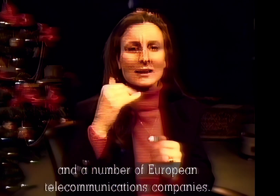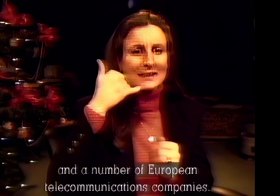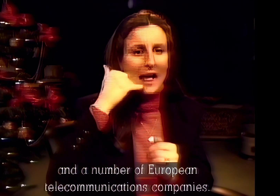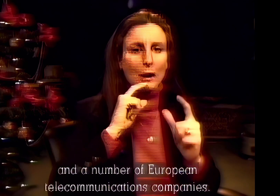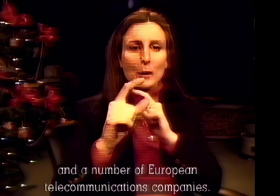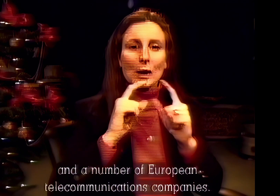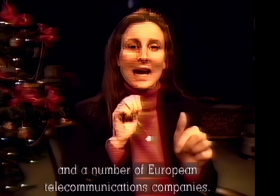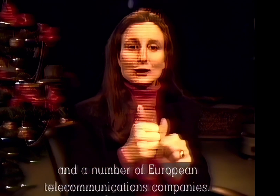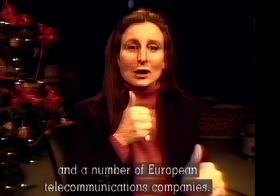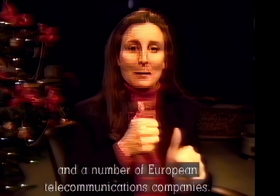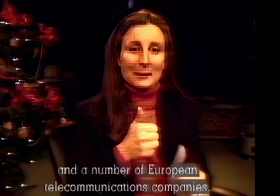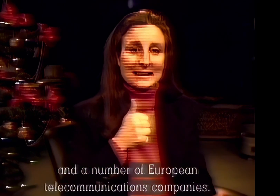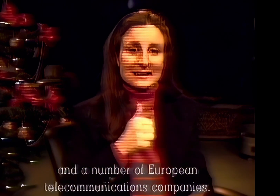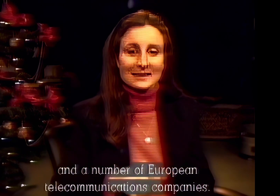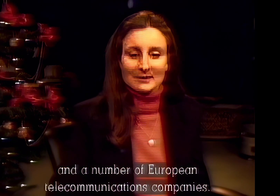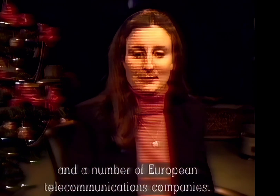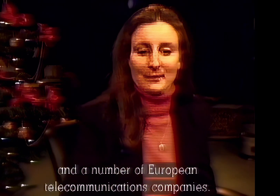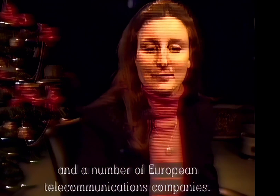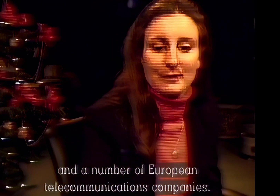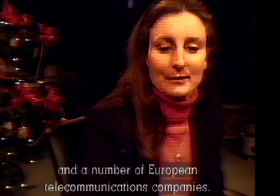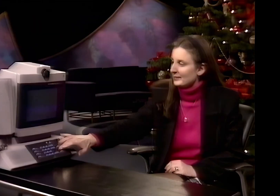European telecommunication companies.